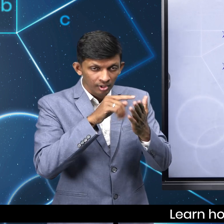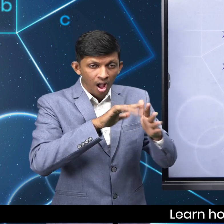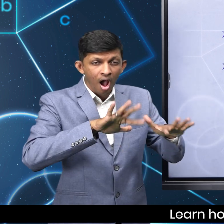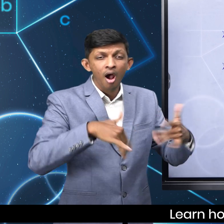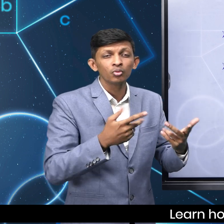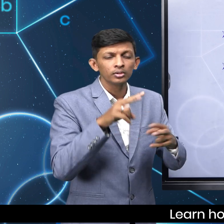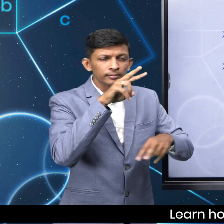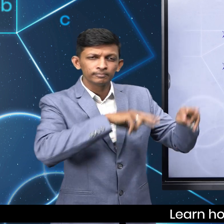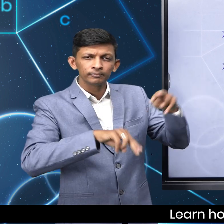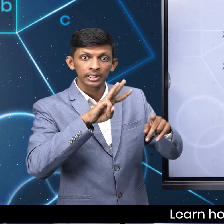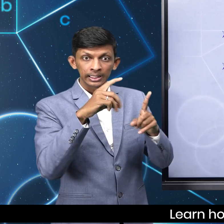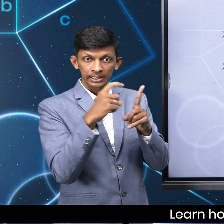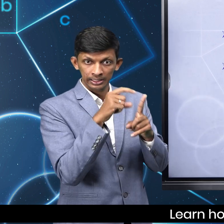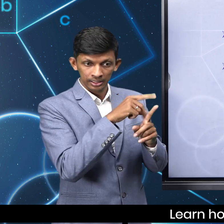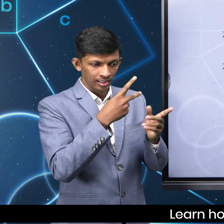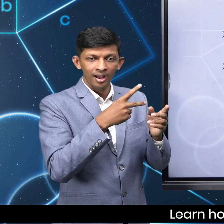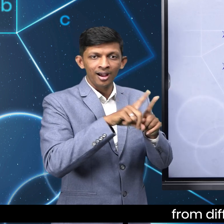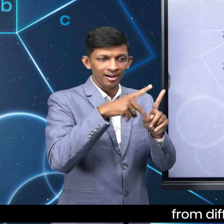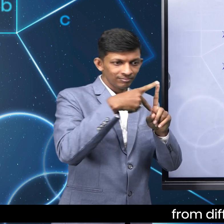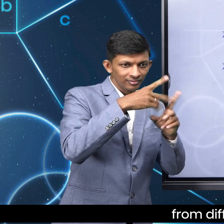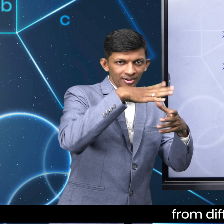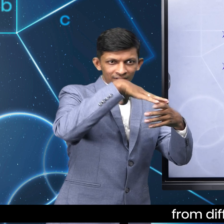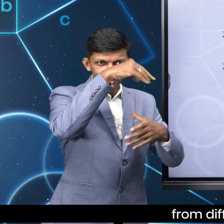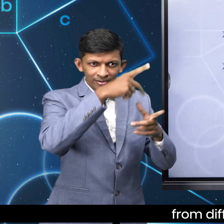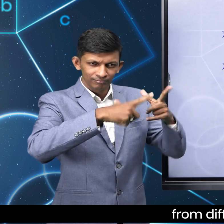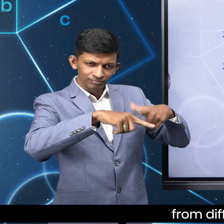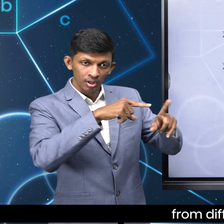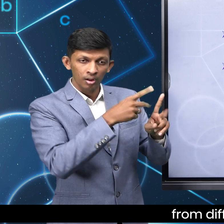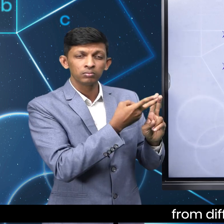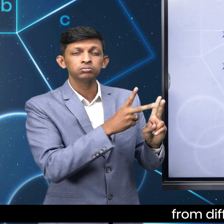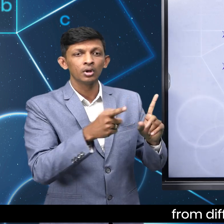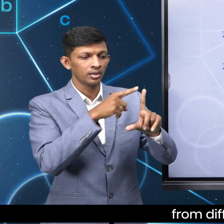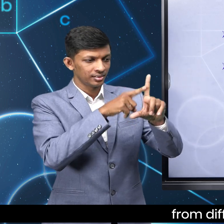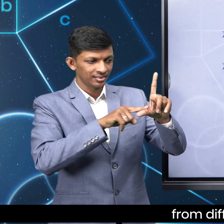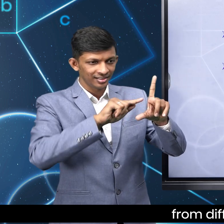Learn how to visualize 3D shapes from different angles and views.